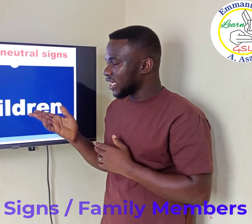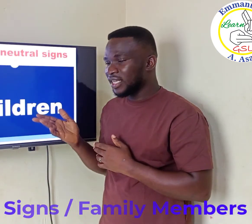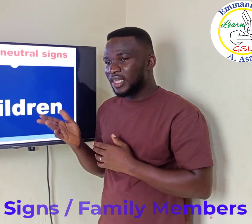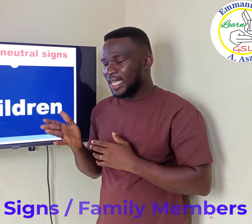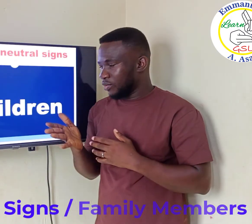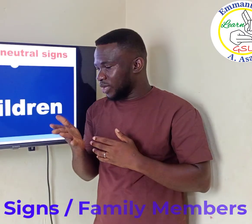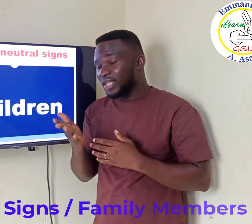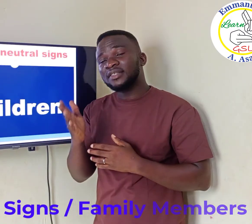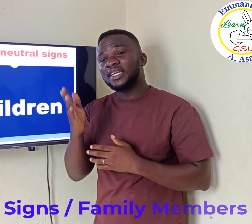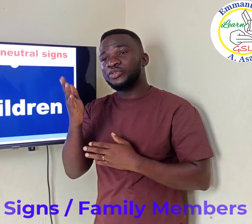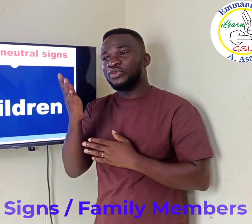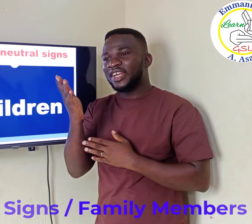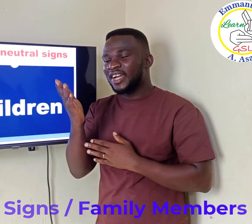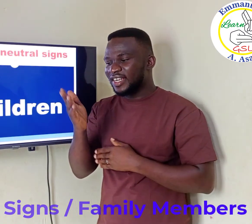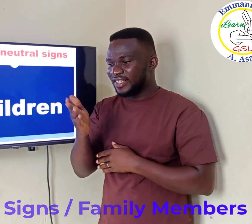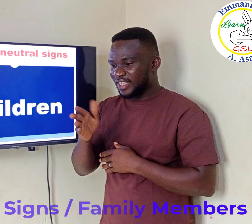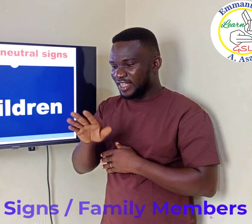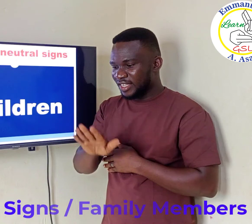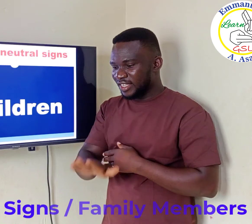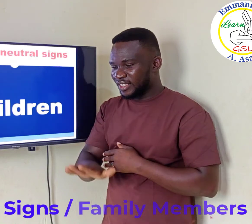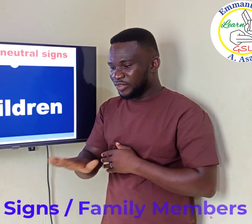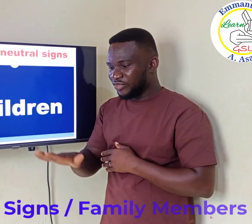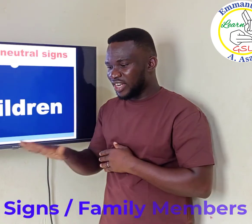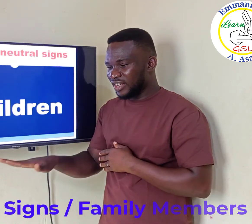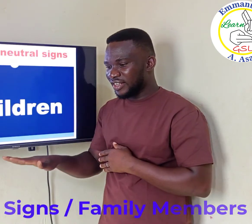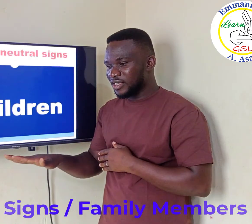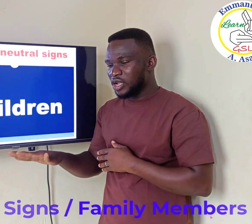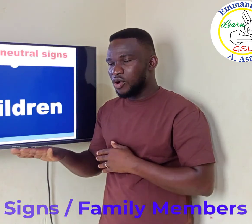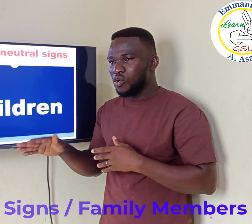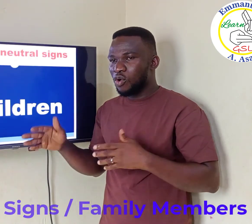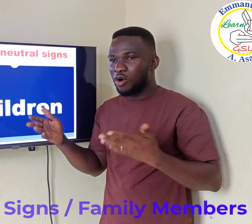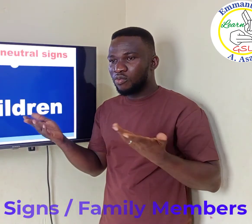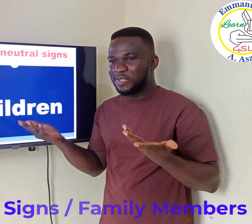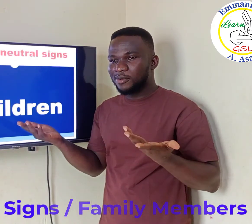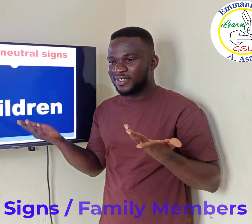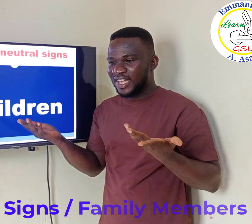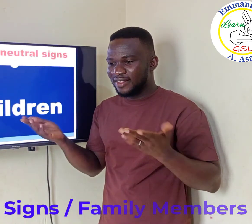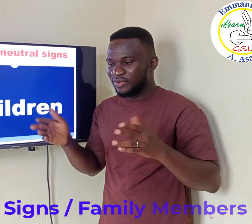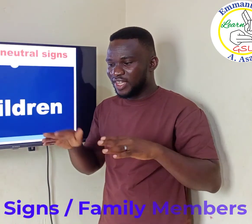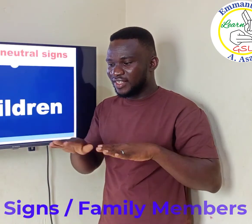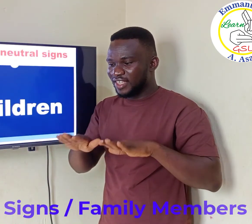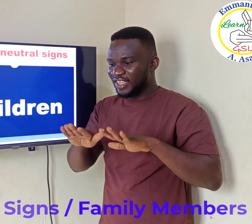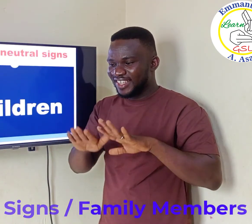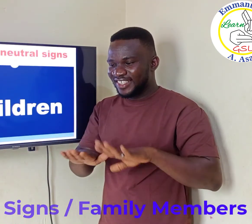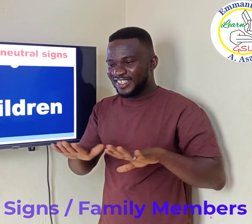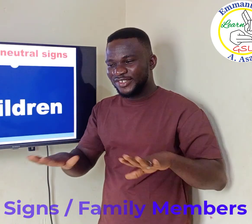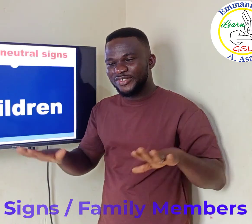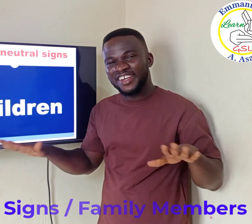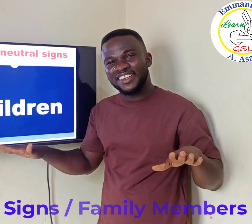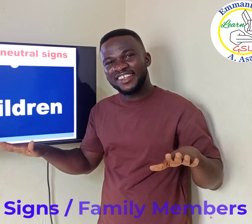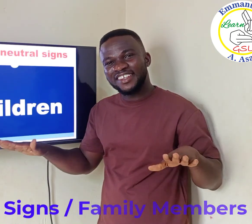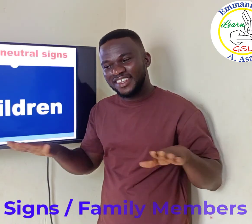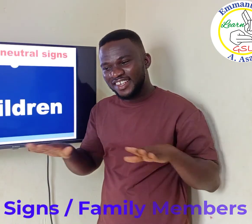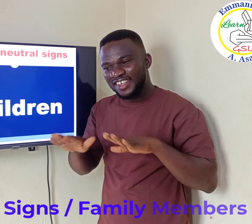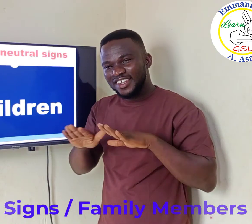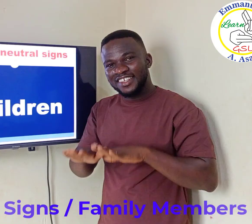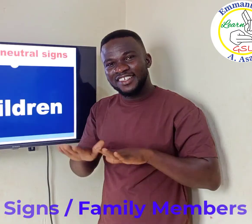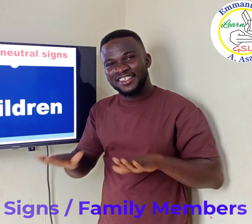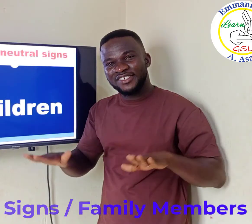Children, we can sign with one hand and say children, or with both hands we can say children,